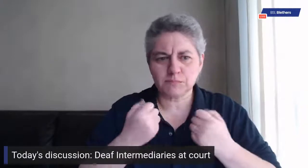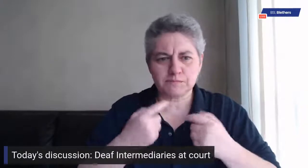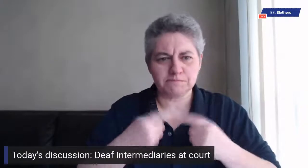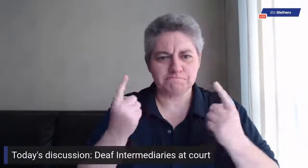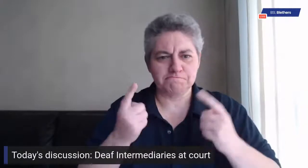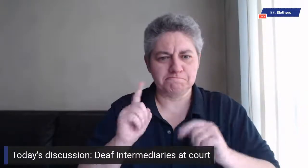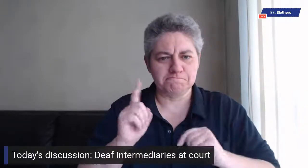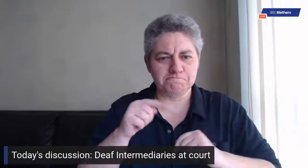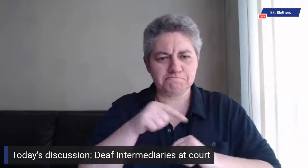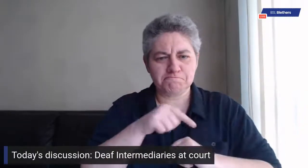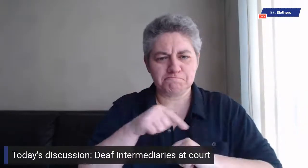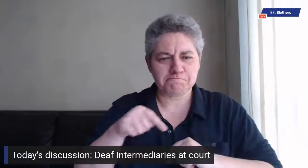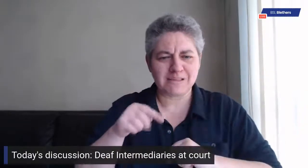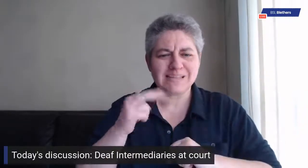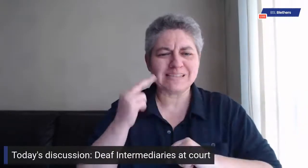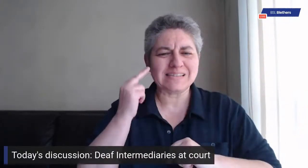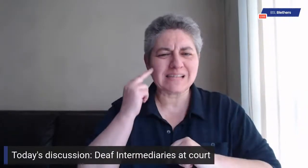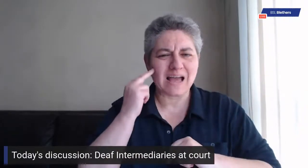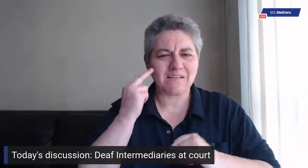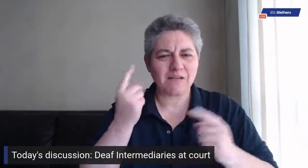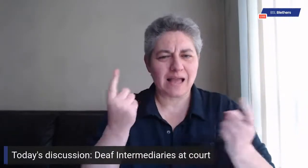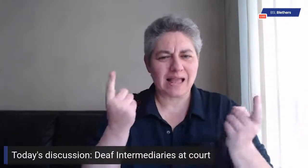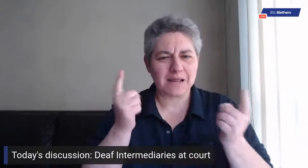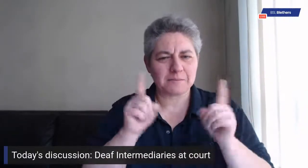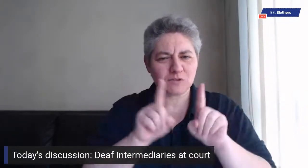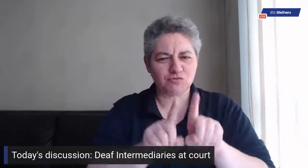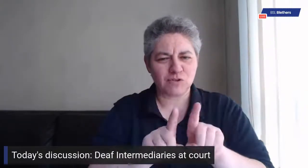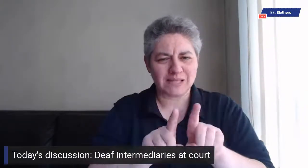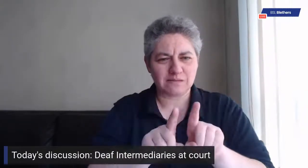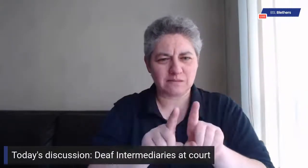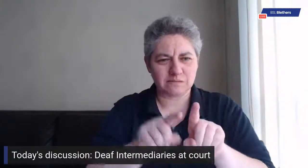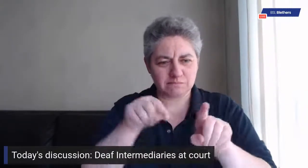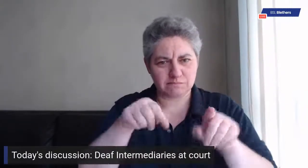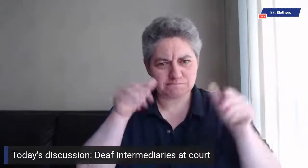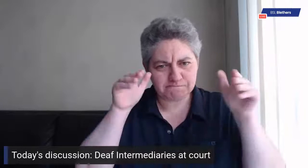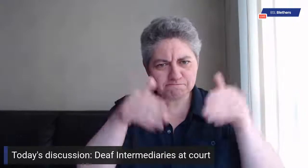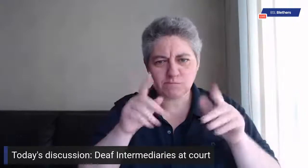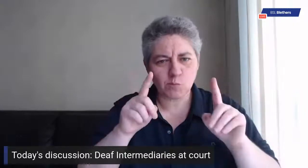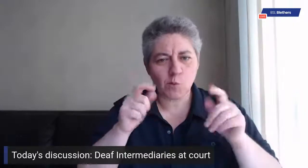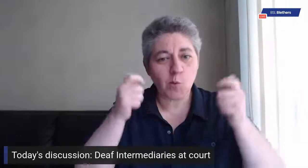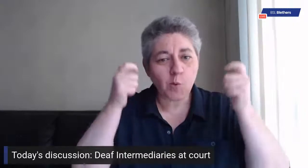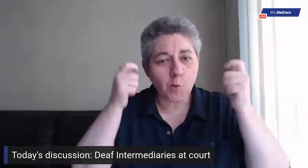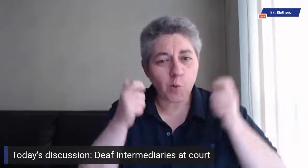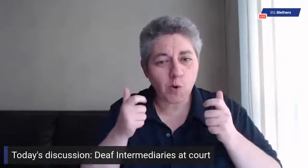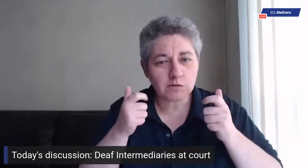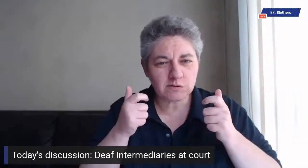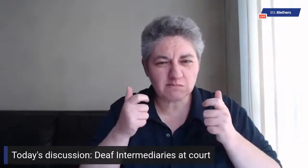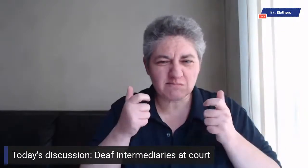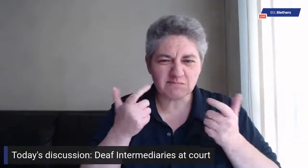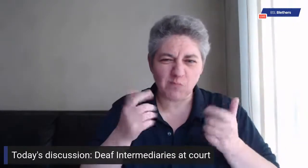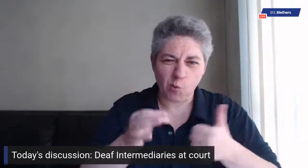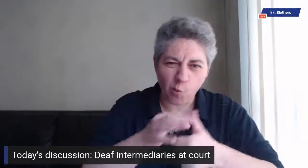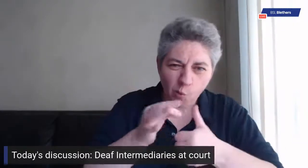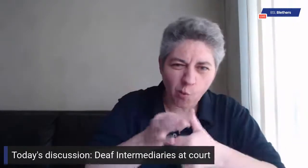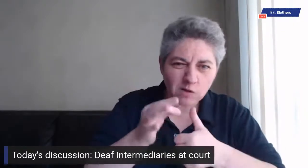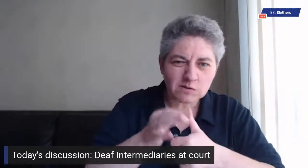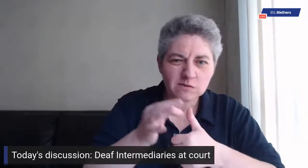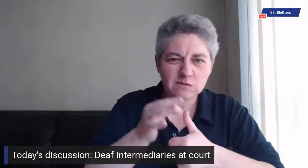and it will be so interesting. It's going to be deaf intermediaries at court. And I'm Avro Hepner from the